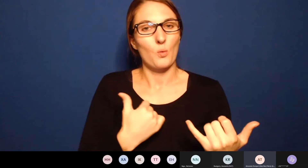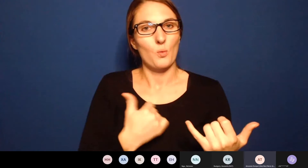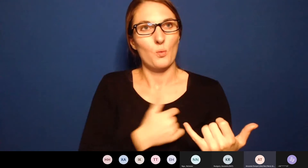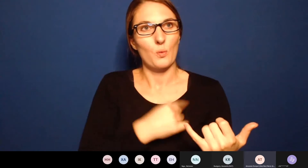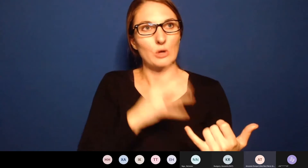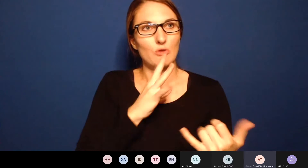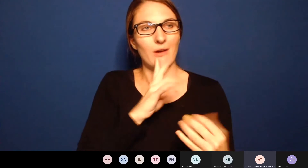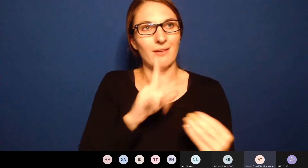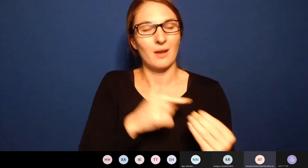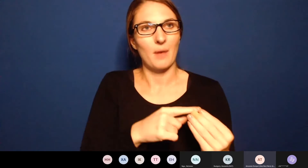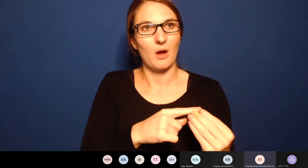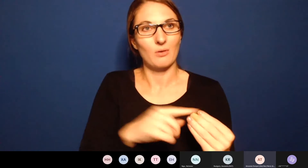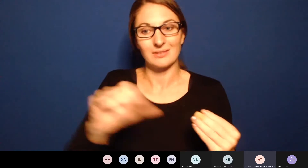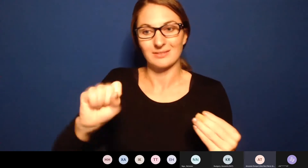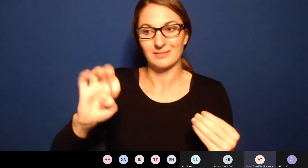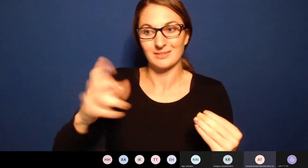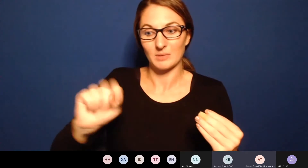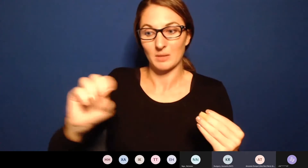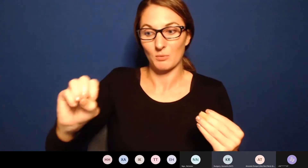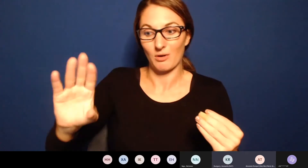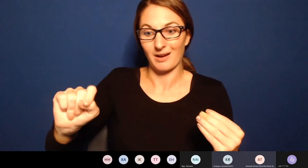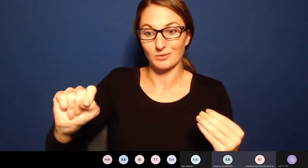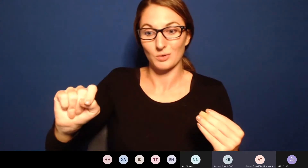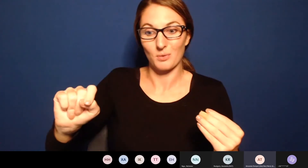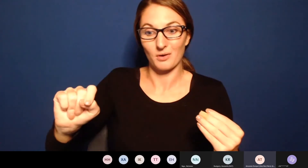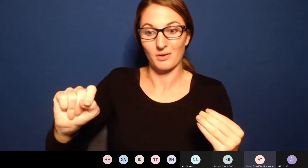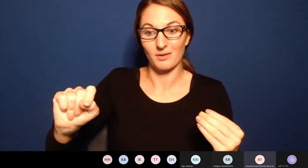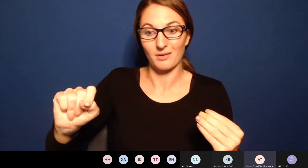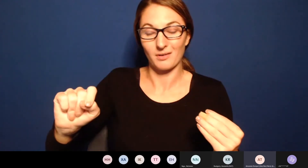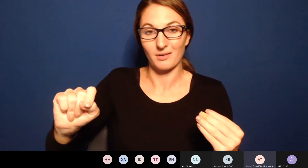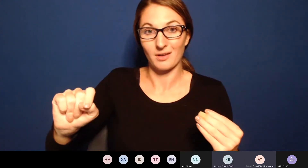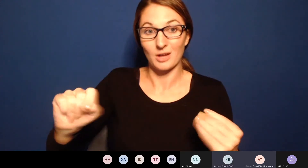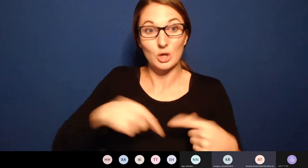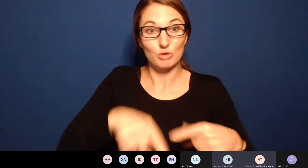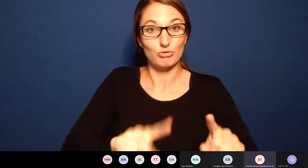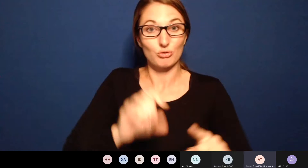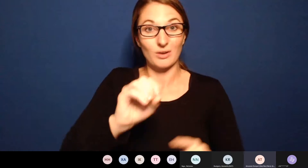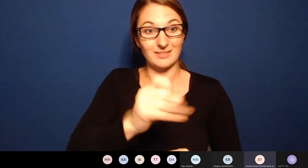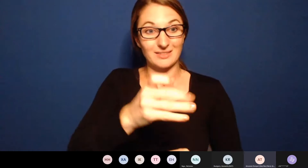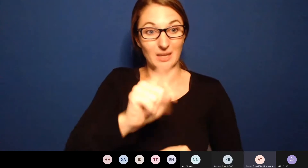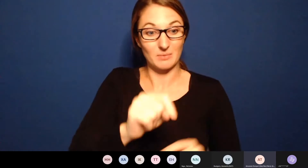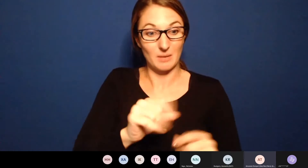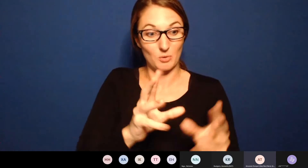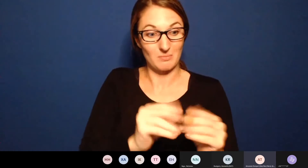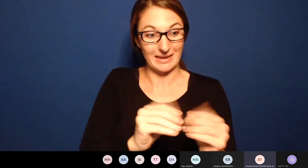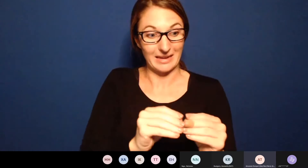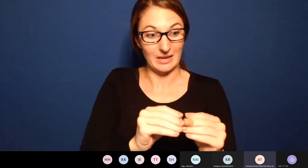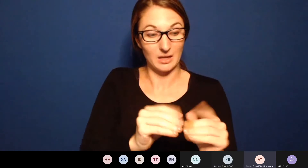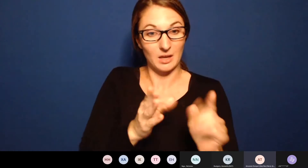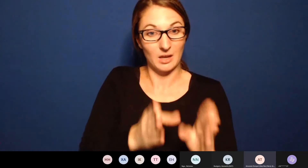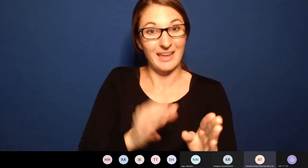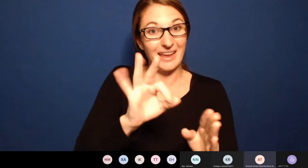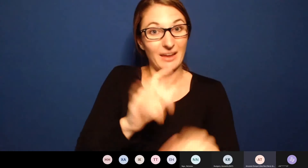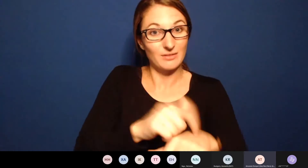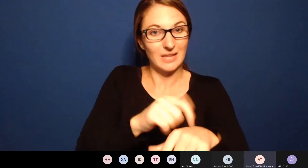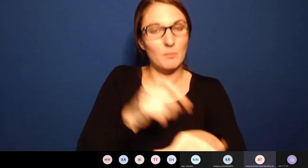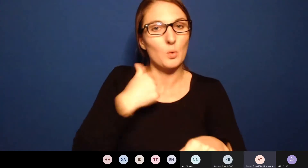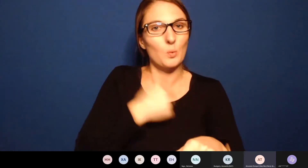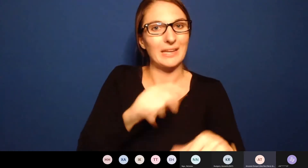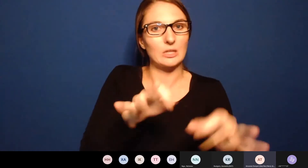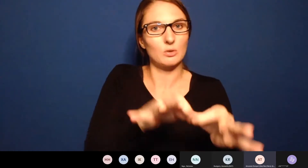on deck for September and October. And at the September meeting, if there's time, we'd be talking about what's going on,